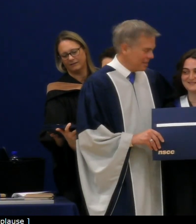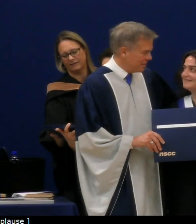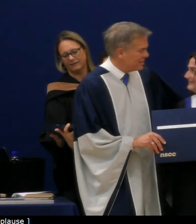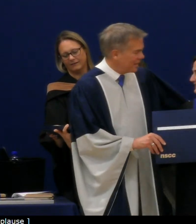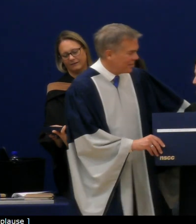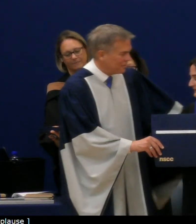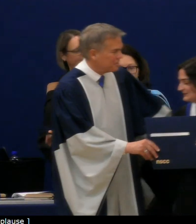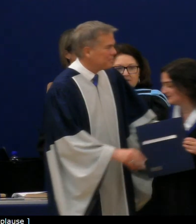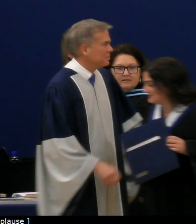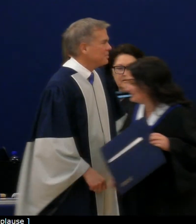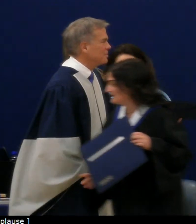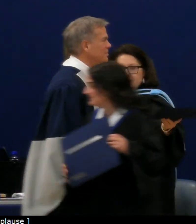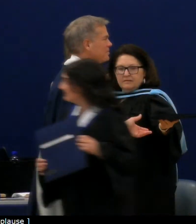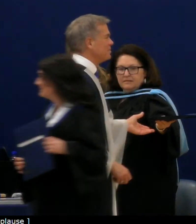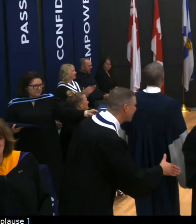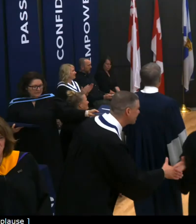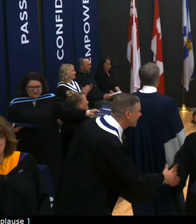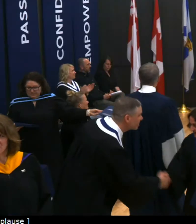Ruth Chima.